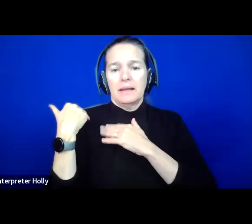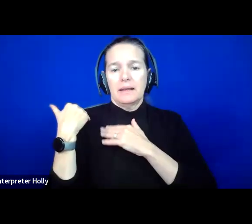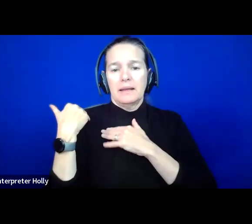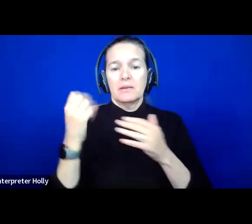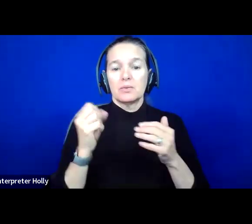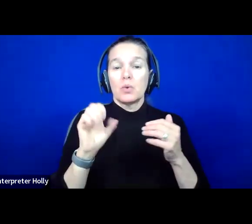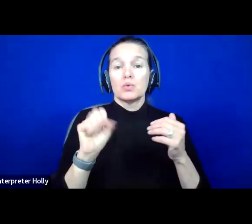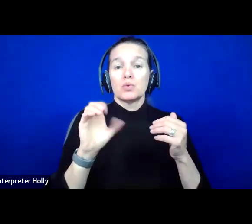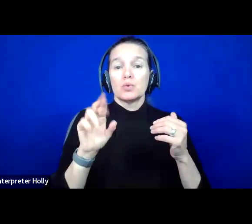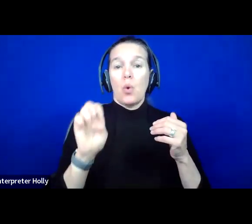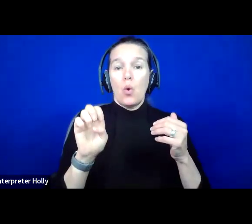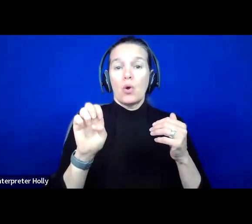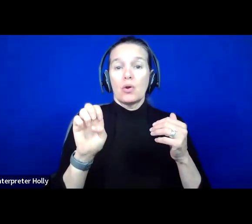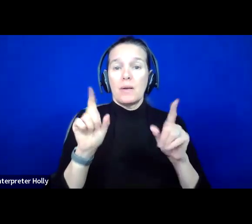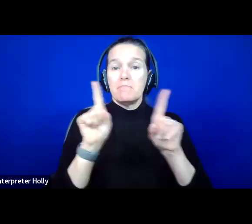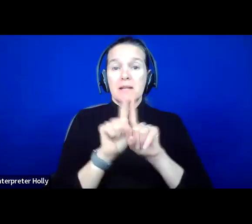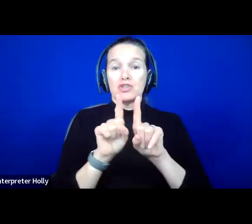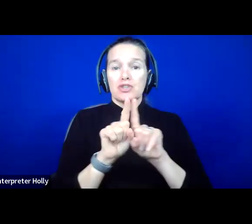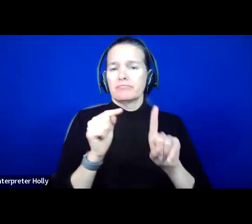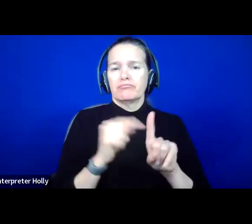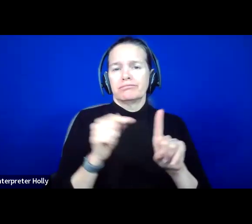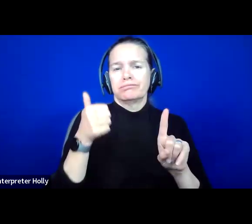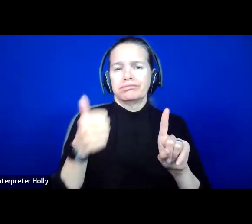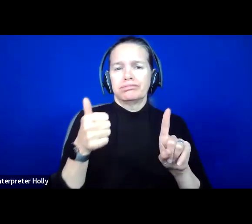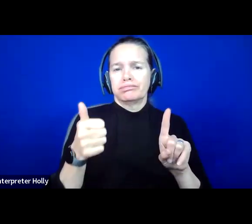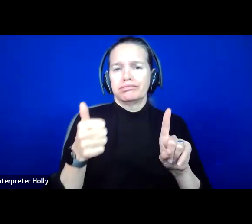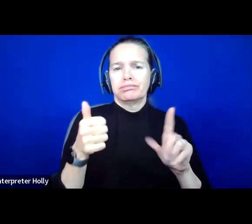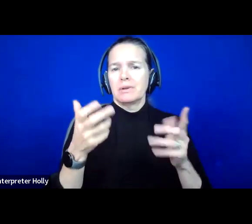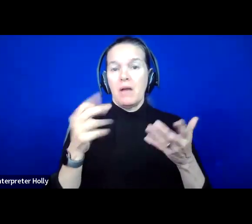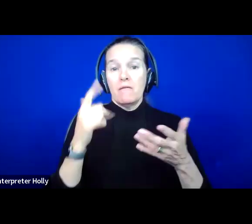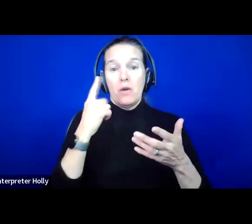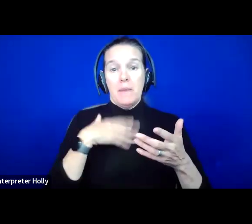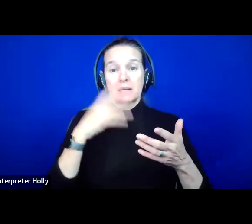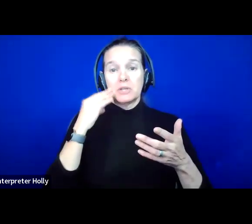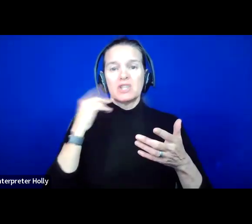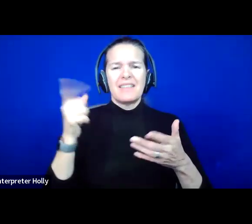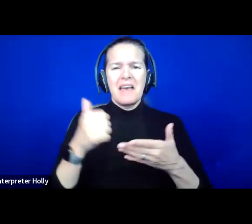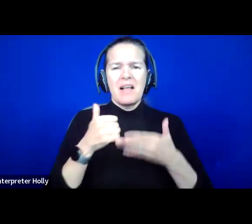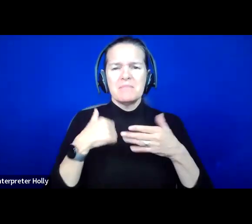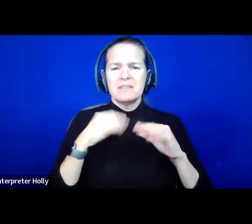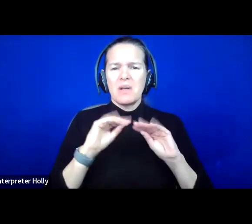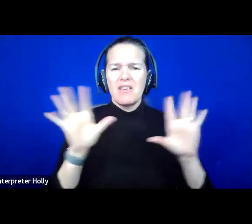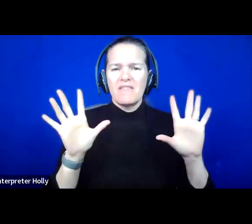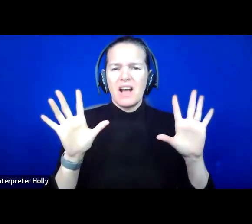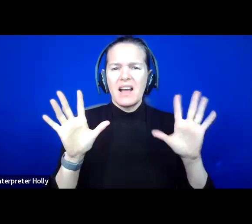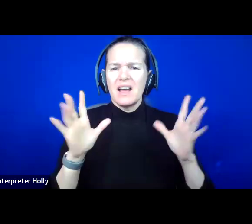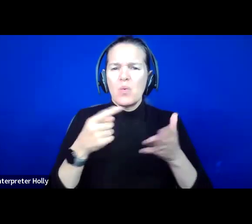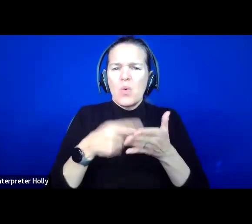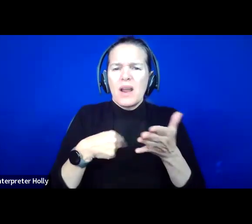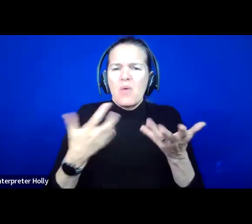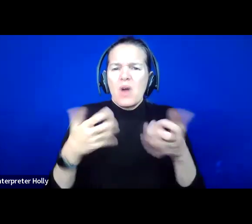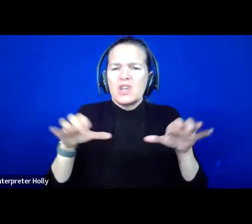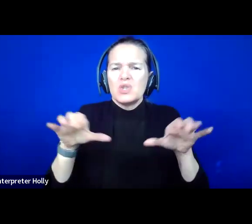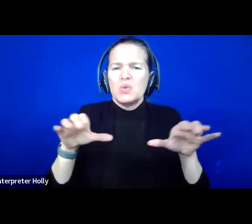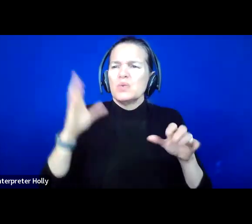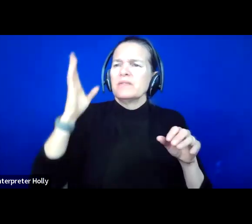are fantastic at this. They help, at least in my experience, they help me to clarify what it is that I want to do in